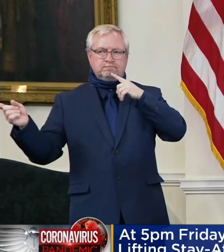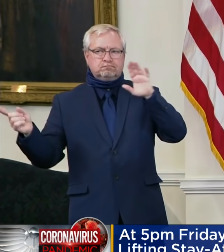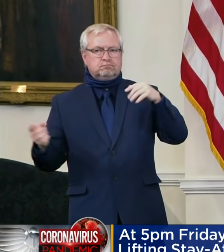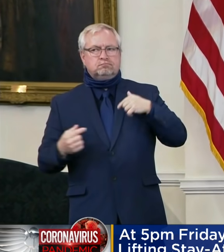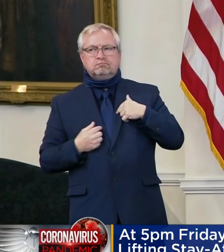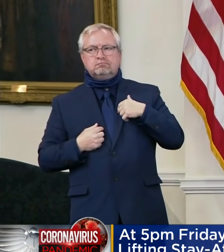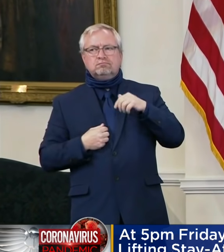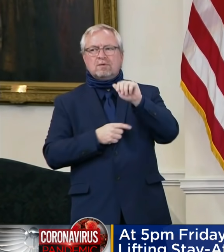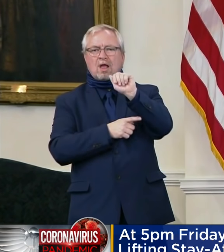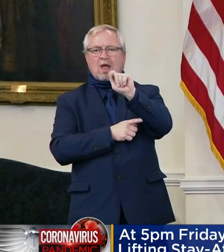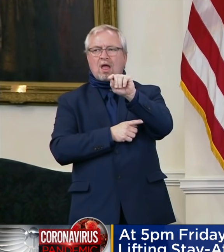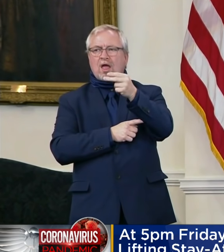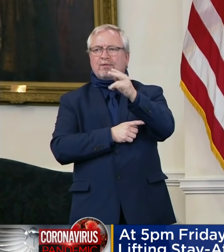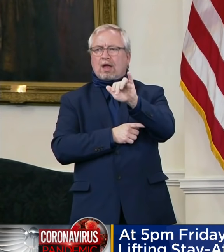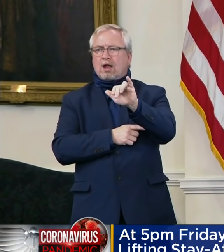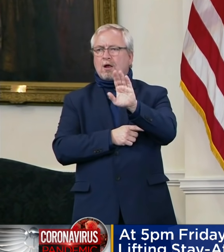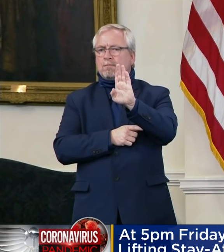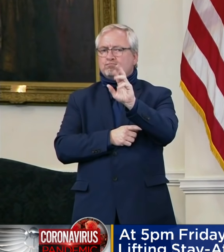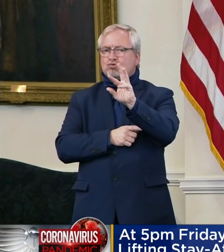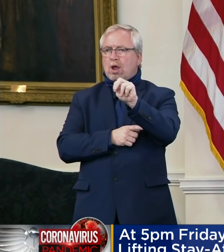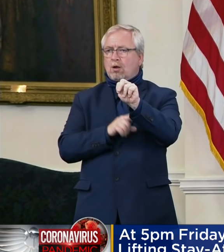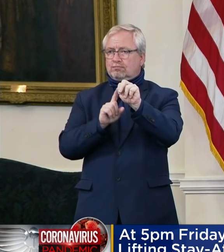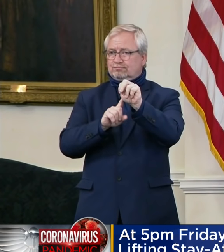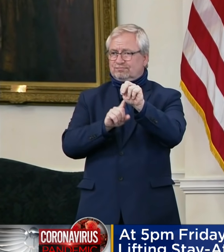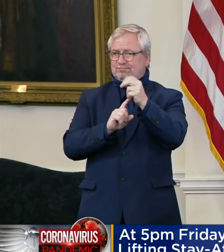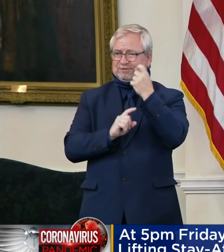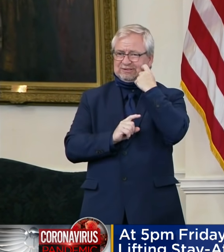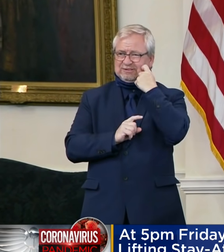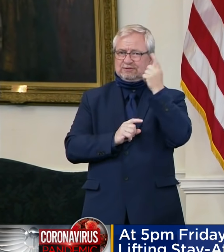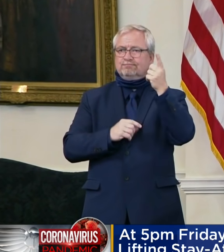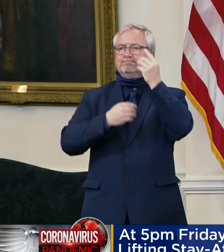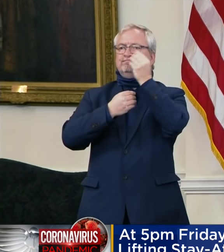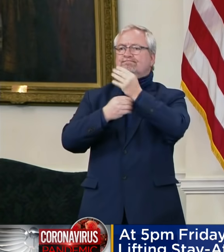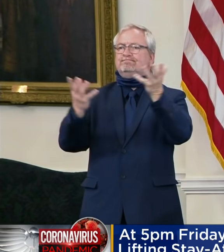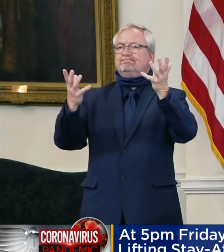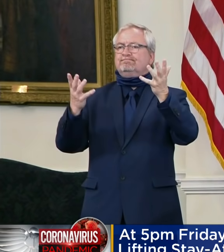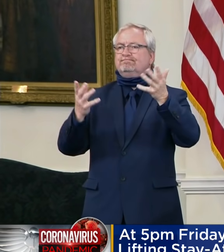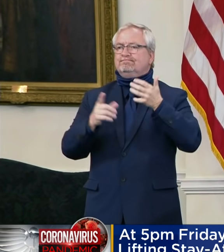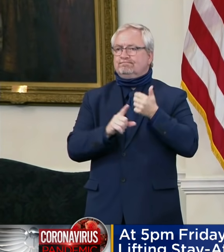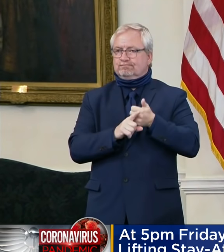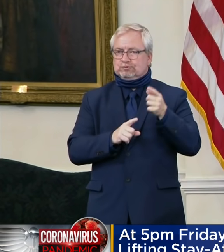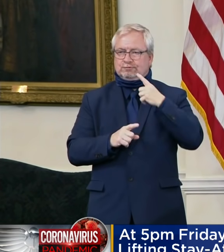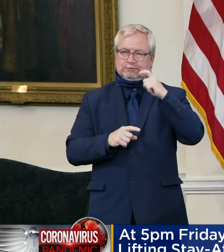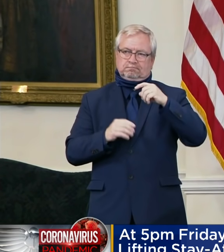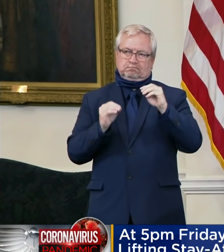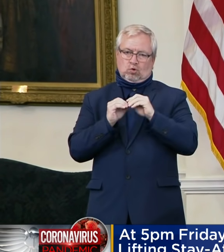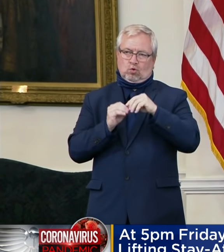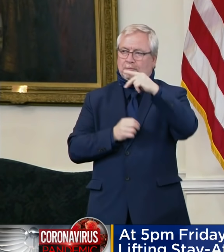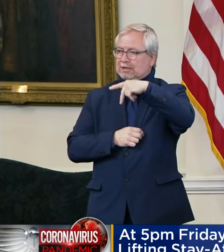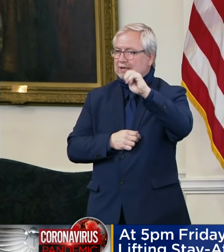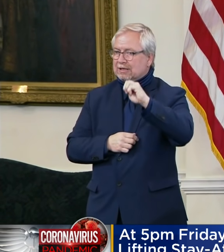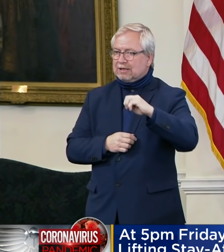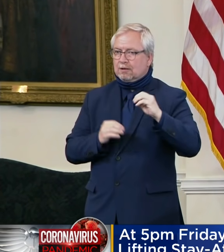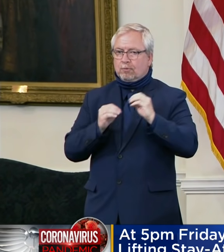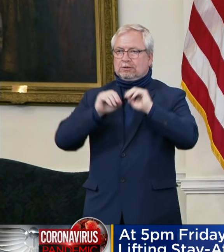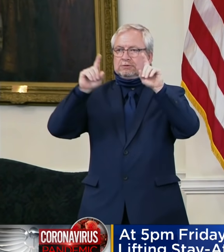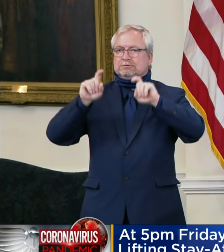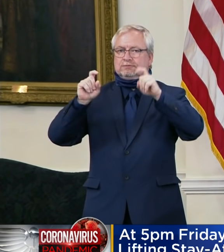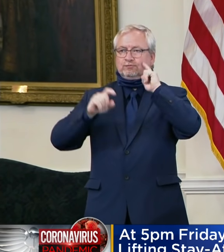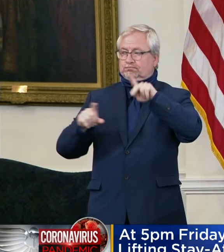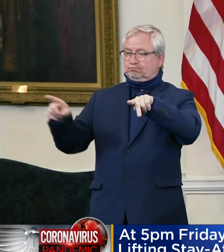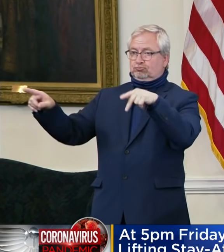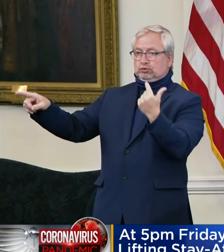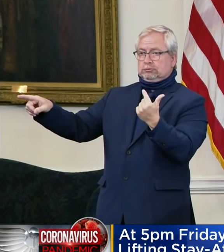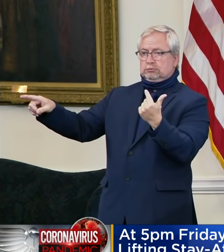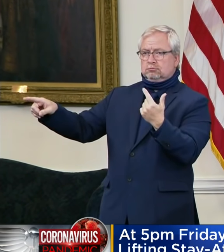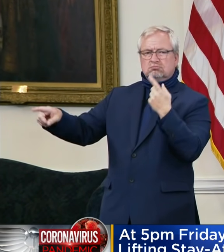saying more PPE, more kits should be in both Prince George's County. Can you give an update, sir, on how things are going? I don't know if you have the state boss.